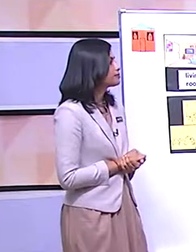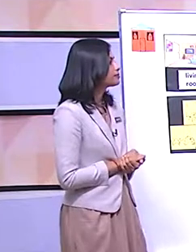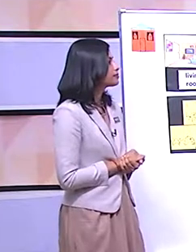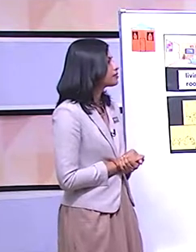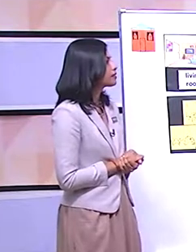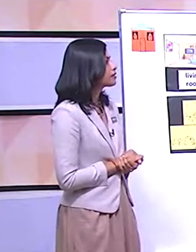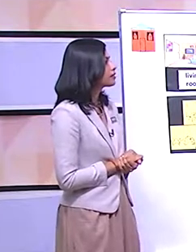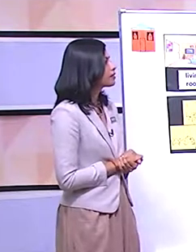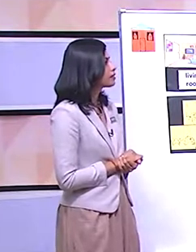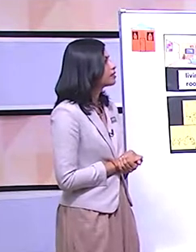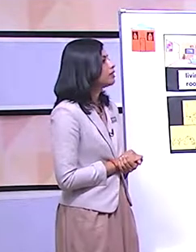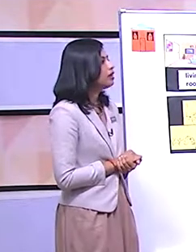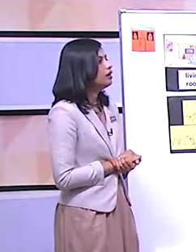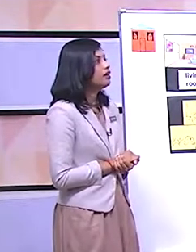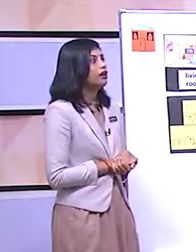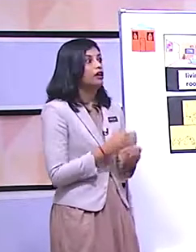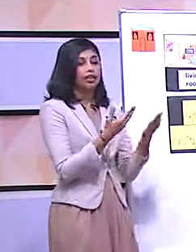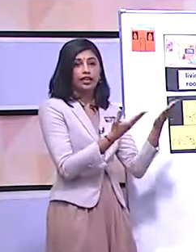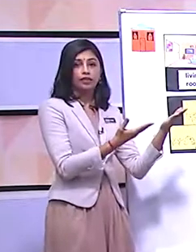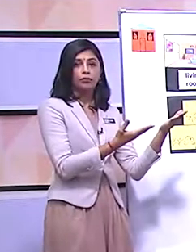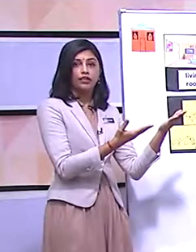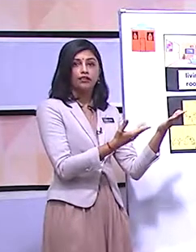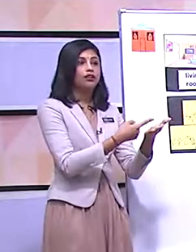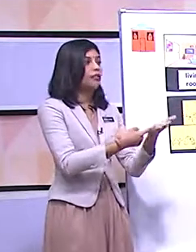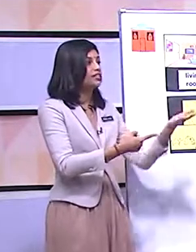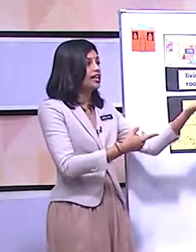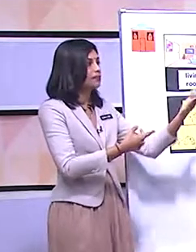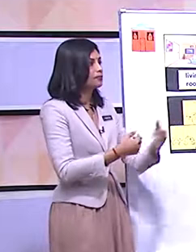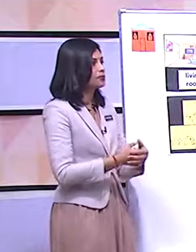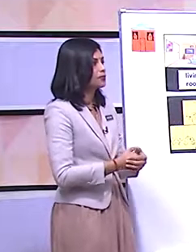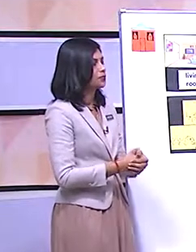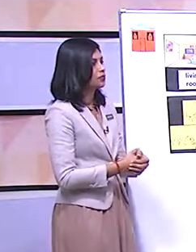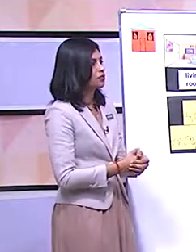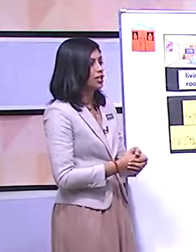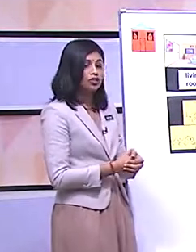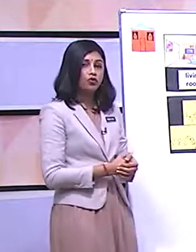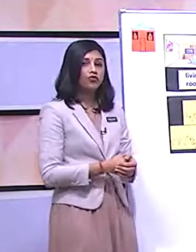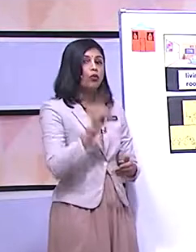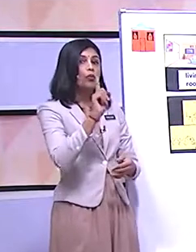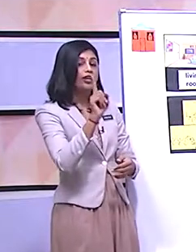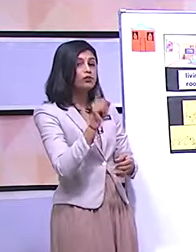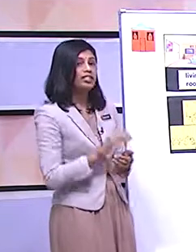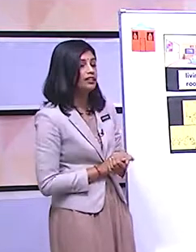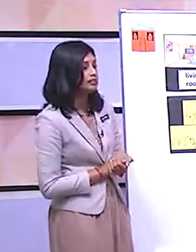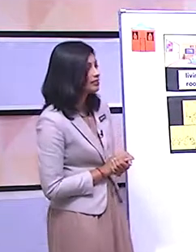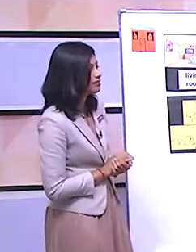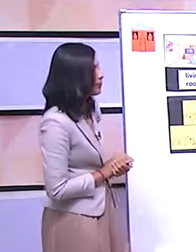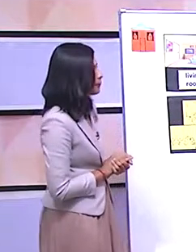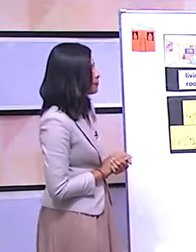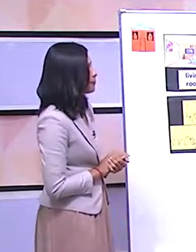Okay, I want to choose this one. Okay, what? Okay, what is that? This is stove. Stove. Where you see that?